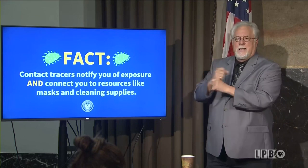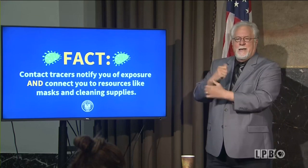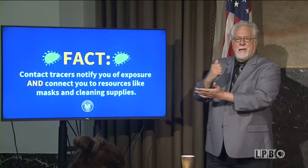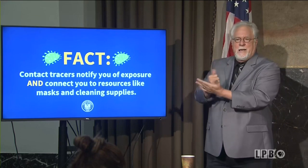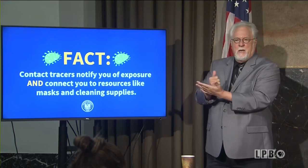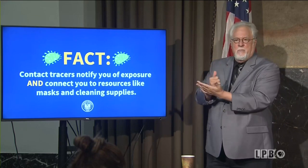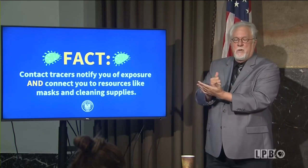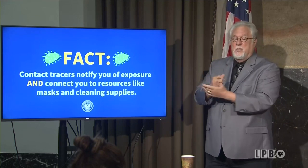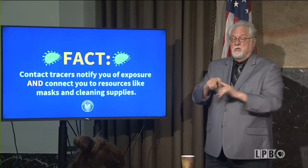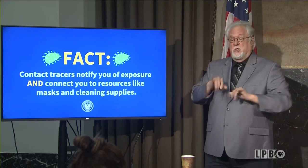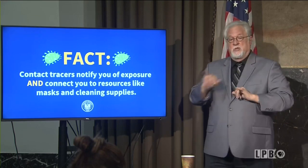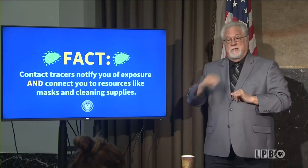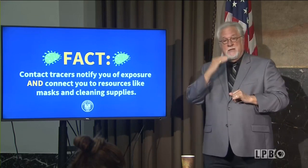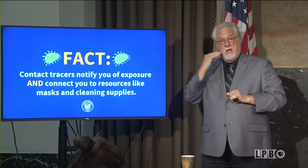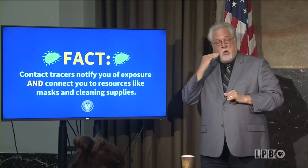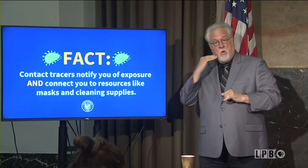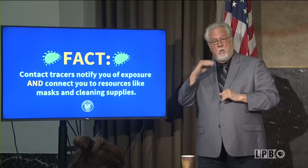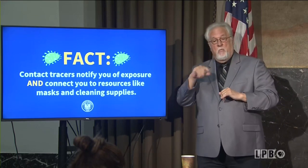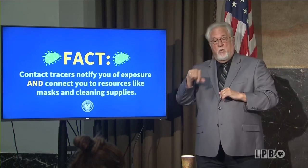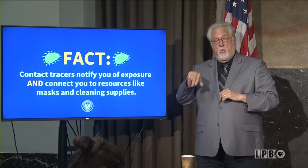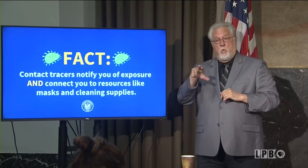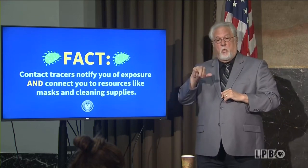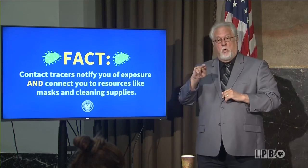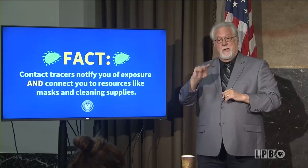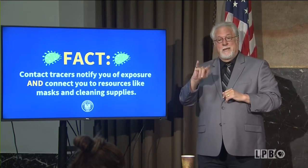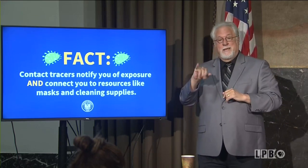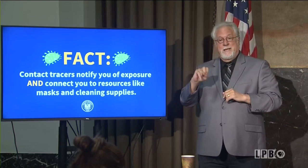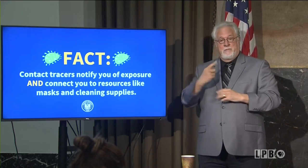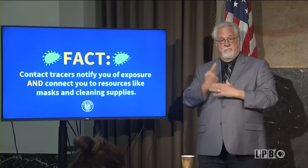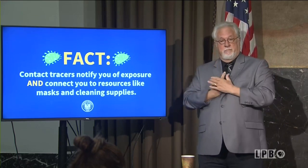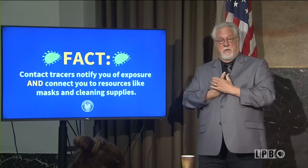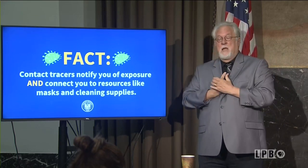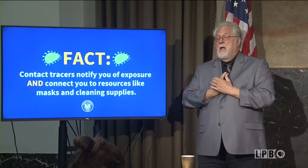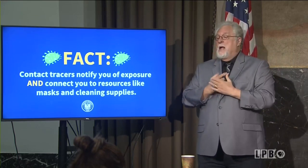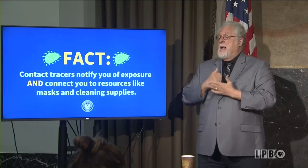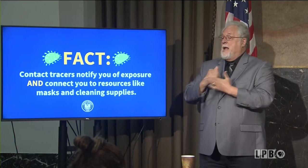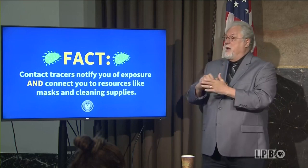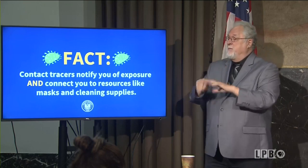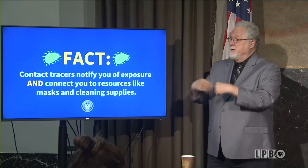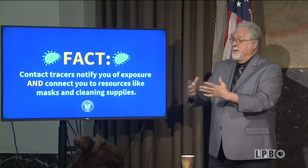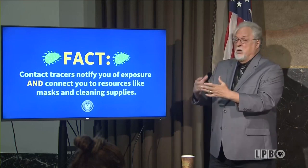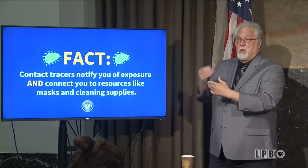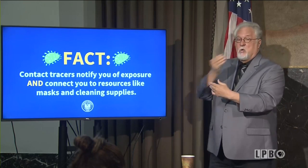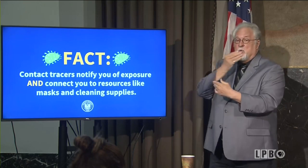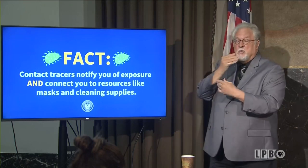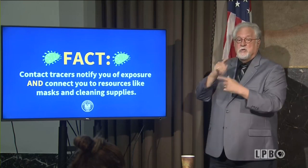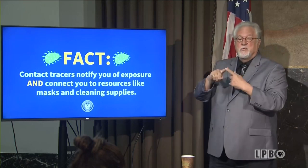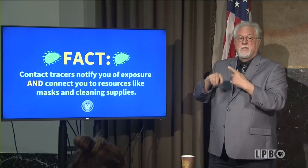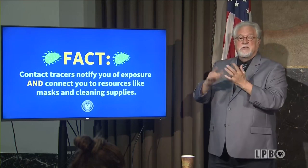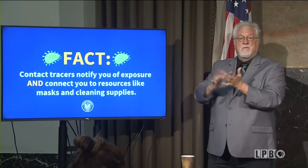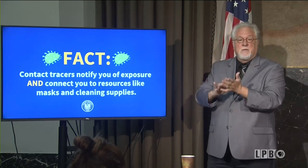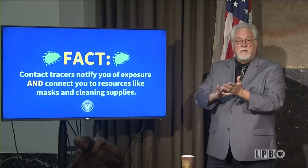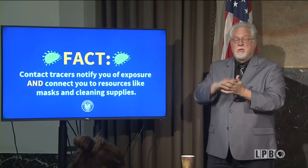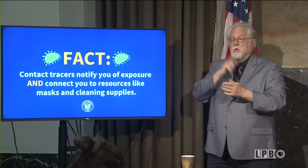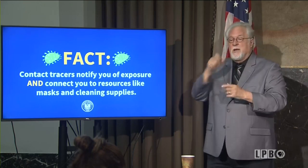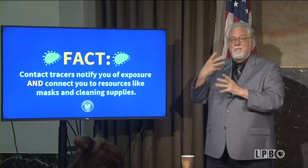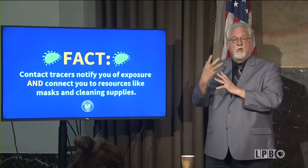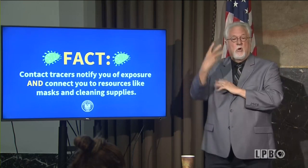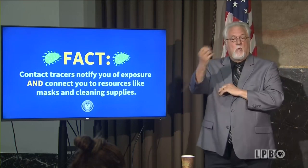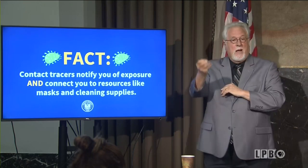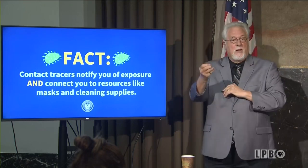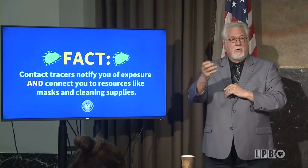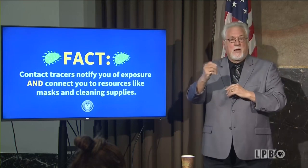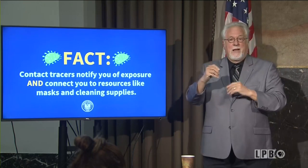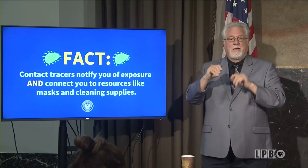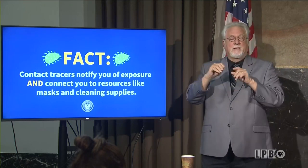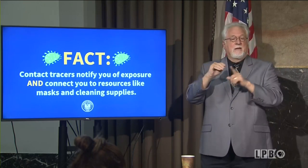quarantined, they can help you get your groceries, they can help you get your pharmaceuticals if you need medications, and you don't have to go out again and